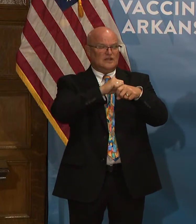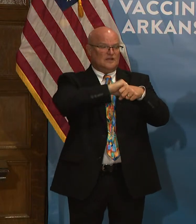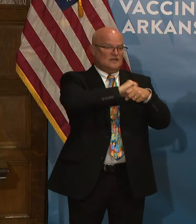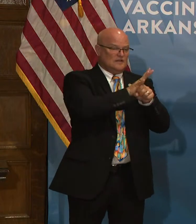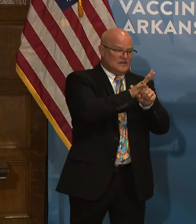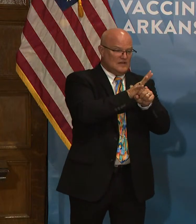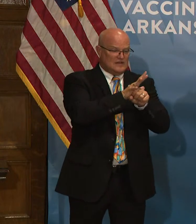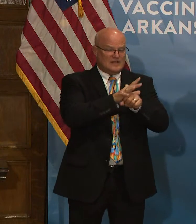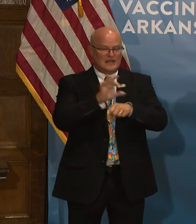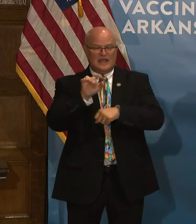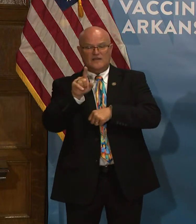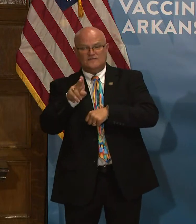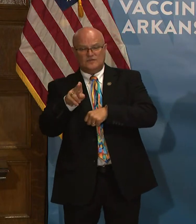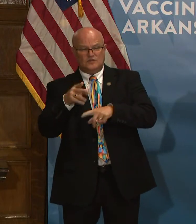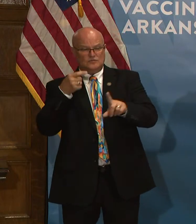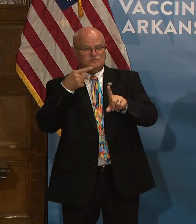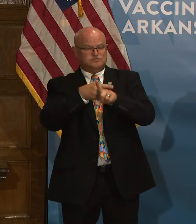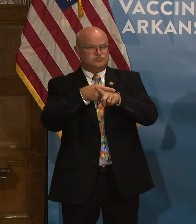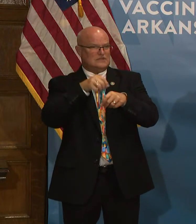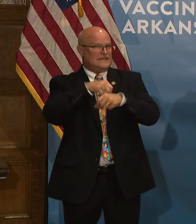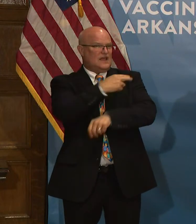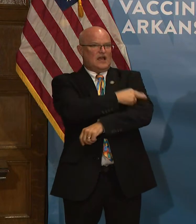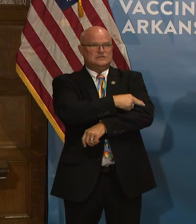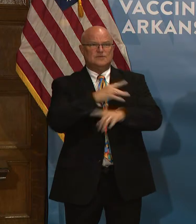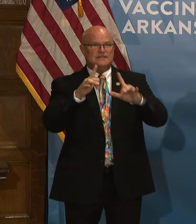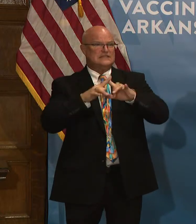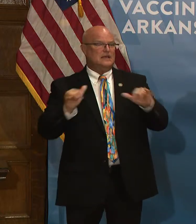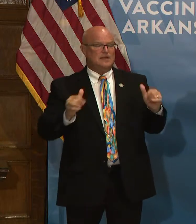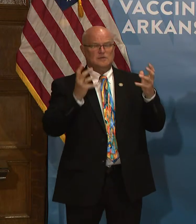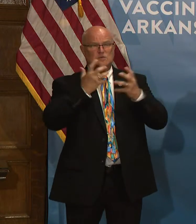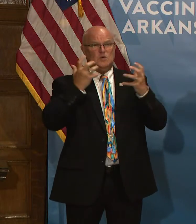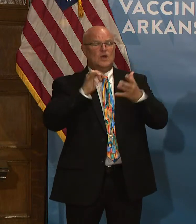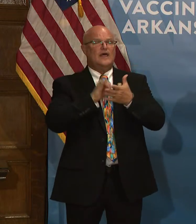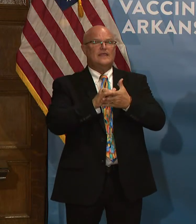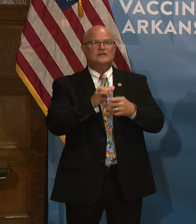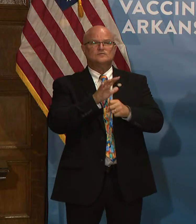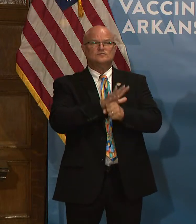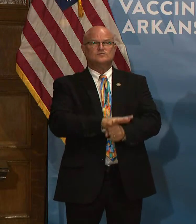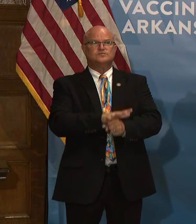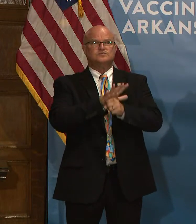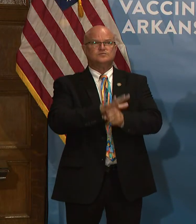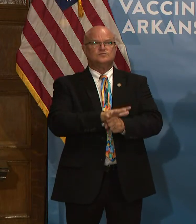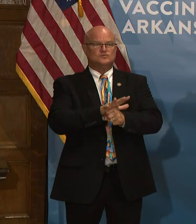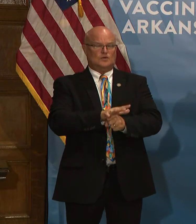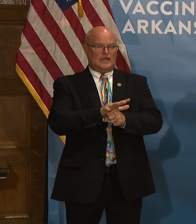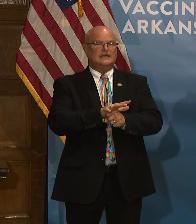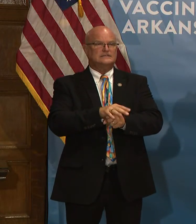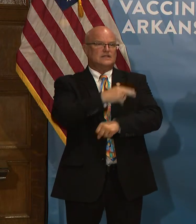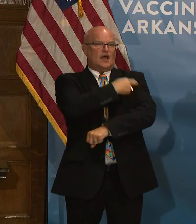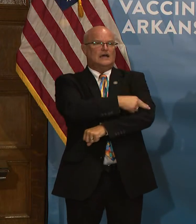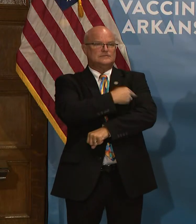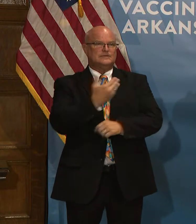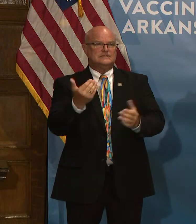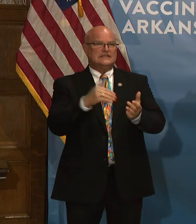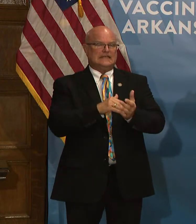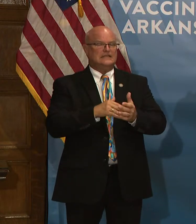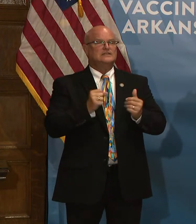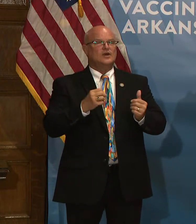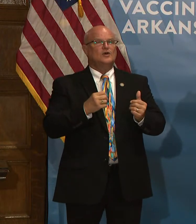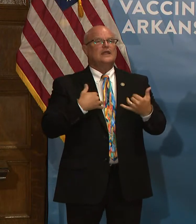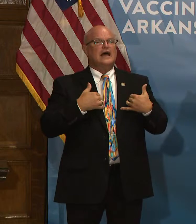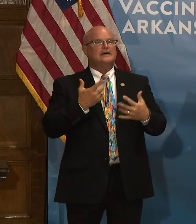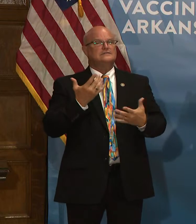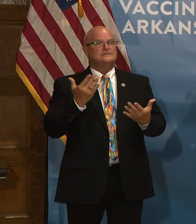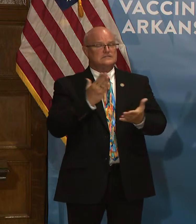influenza hospitalizations and COVID hospitalizations at the same time that could stress our available beds at this time. So I'll stop